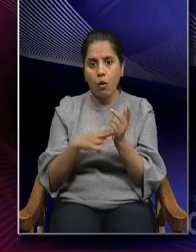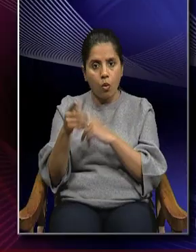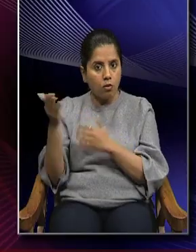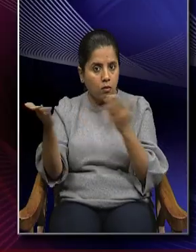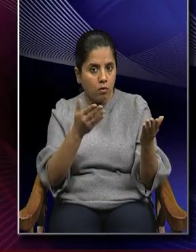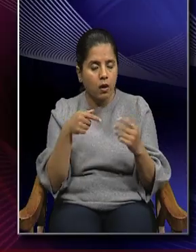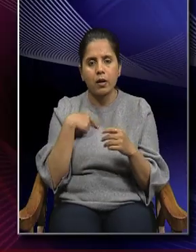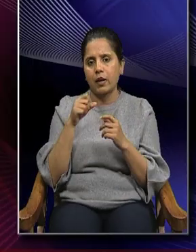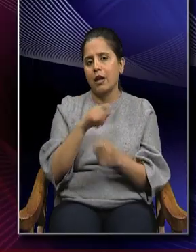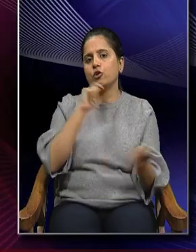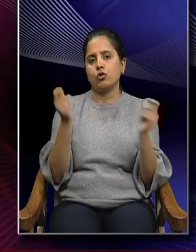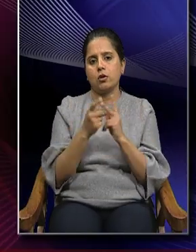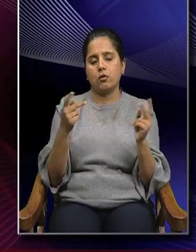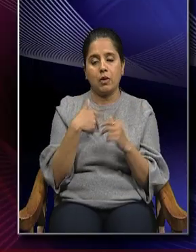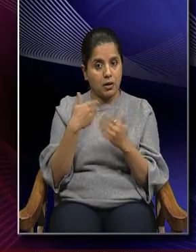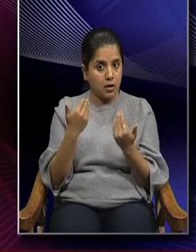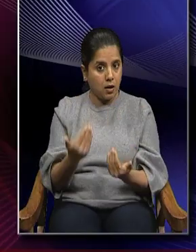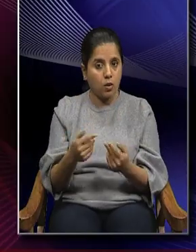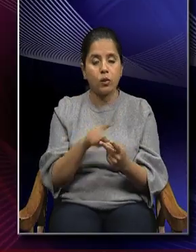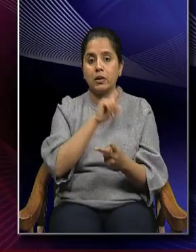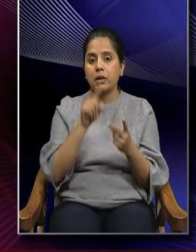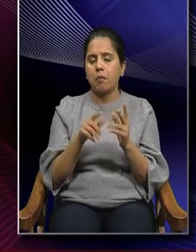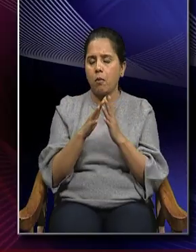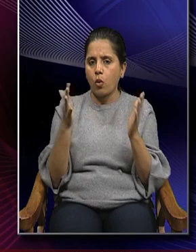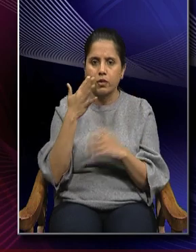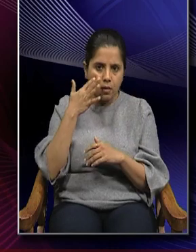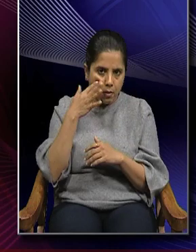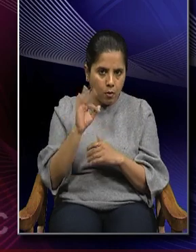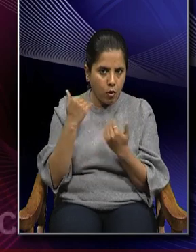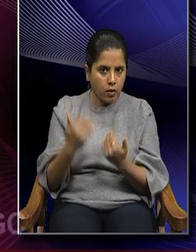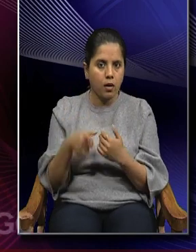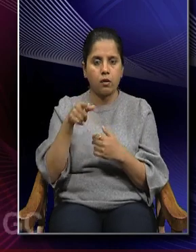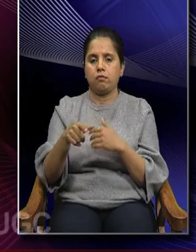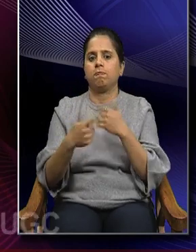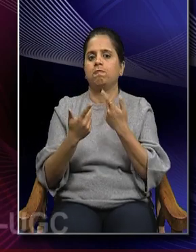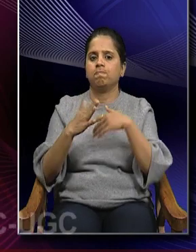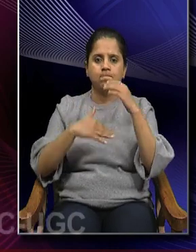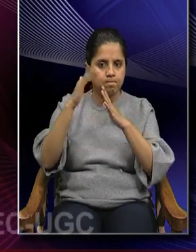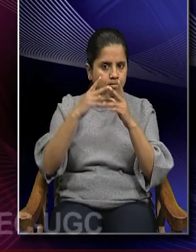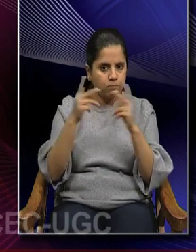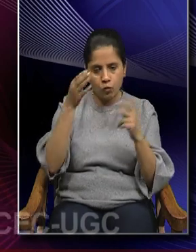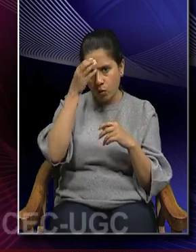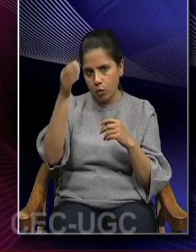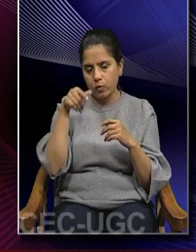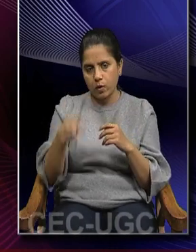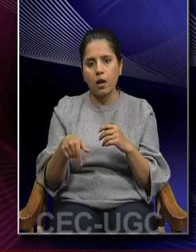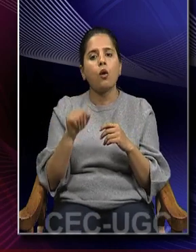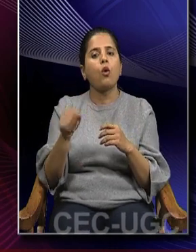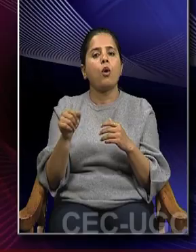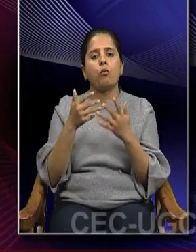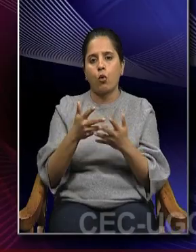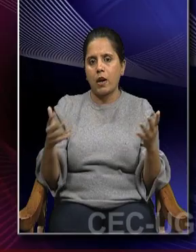change. So, this is the second most significant premise of the concept of product life